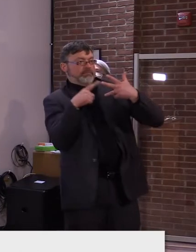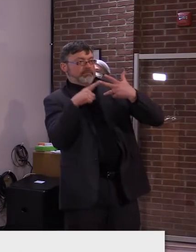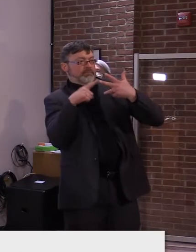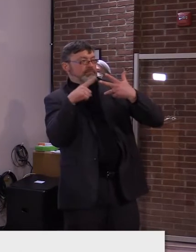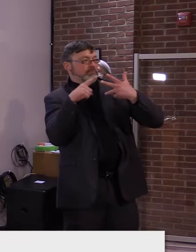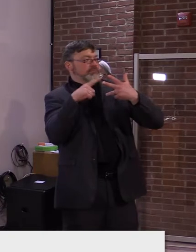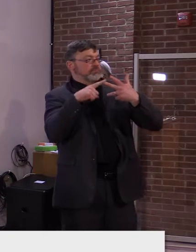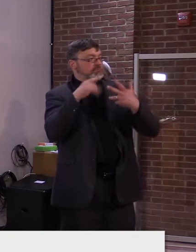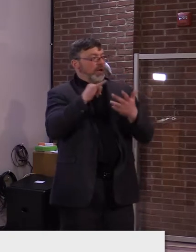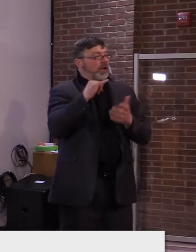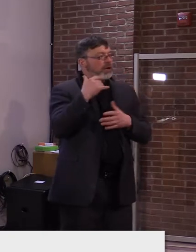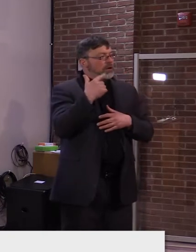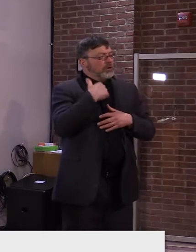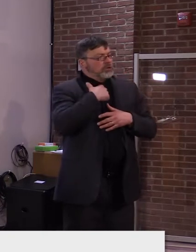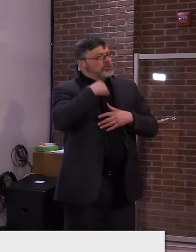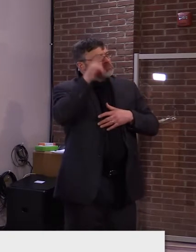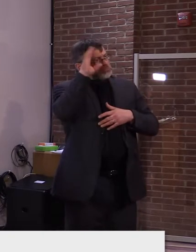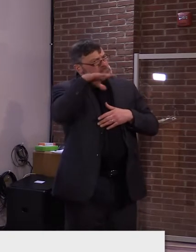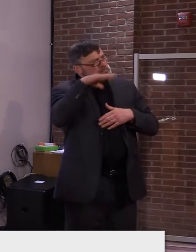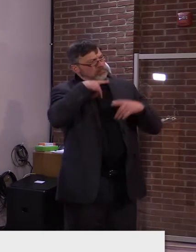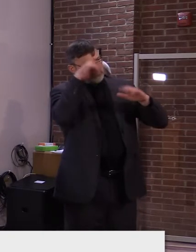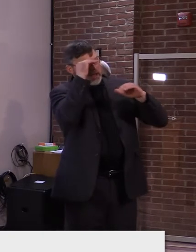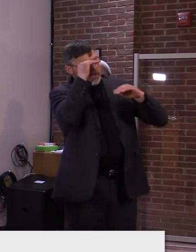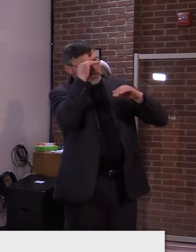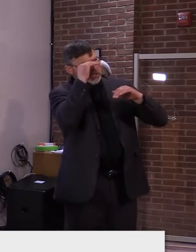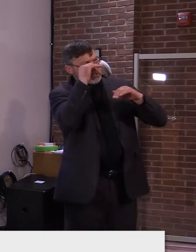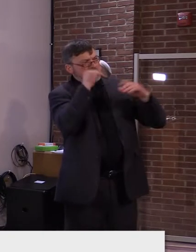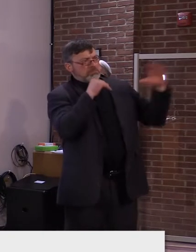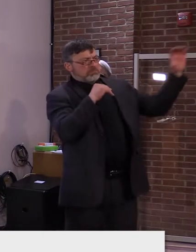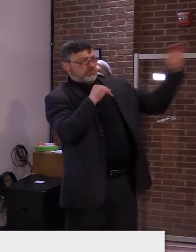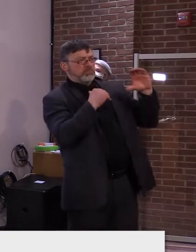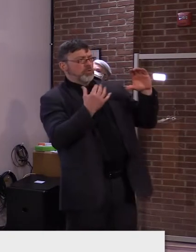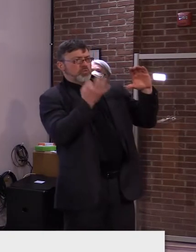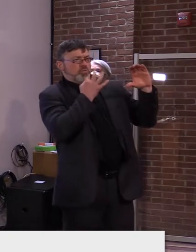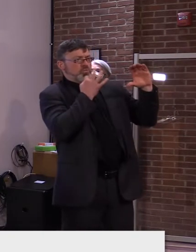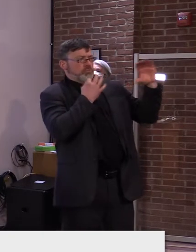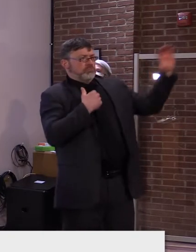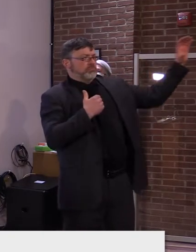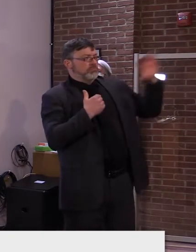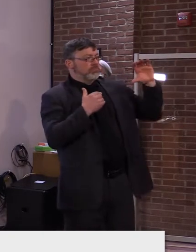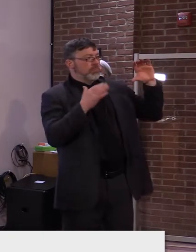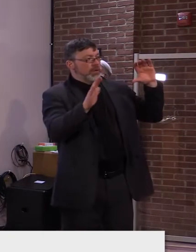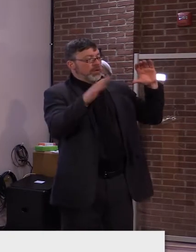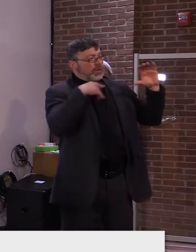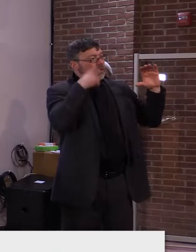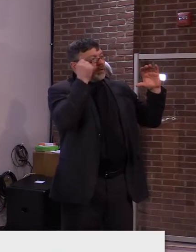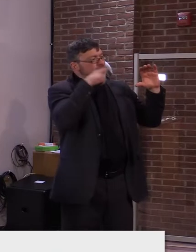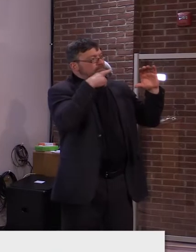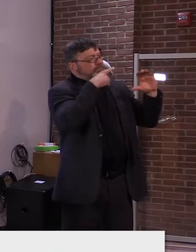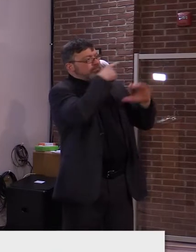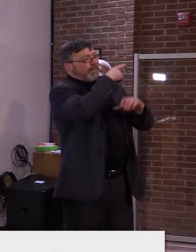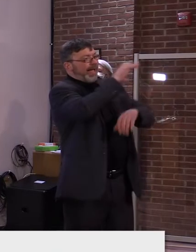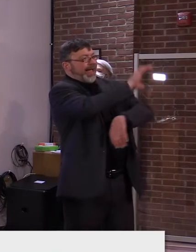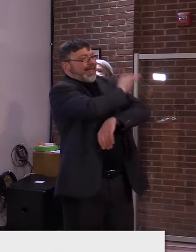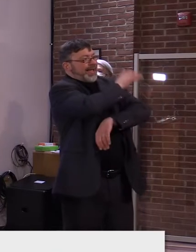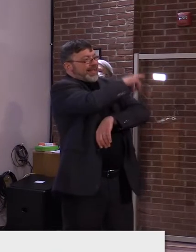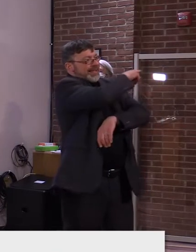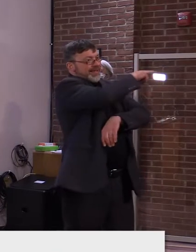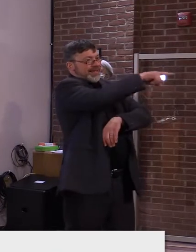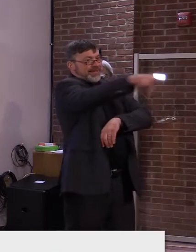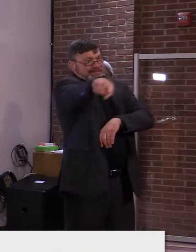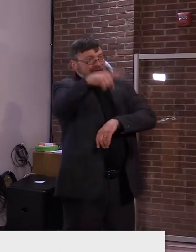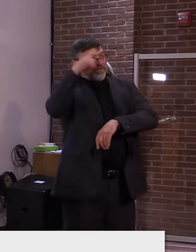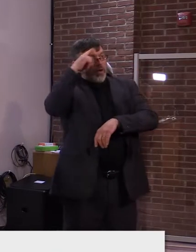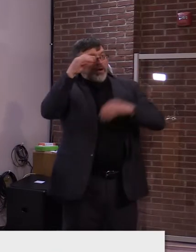noticed that educator clinics have not been filling up. As a result, we will have fewer vaccine clinics